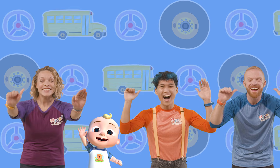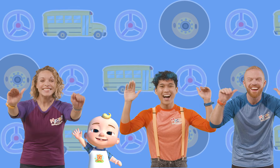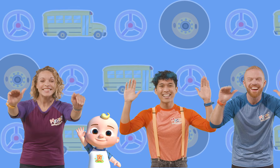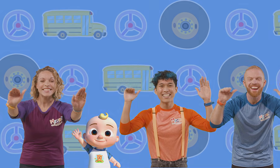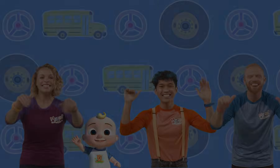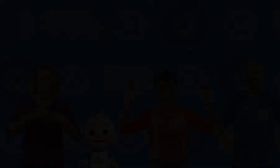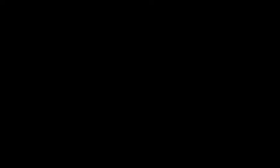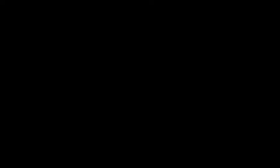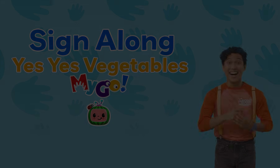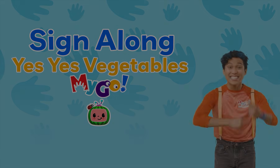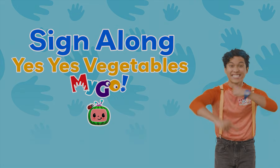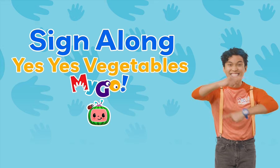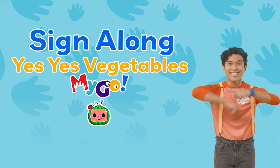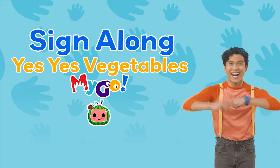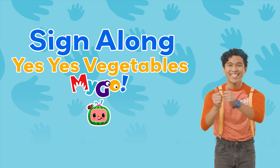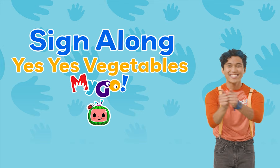Bye! Sign along.